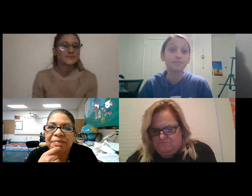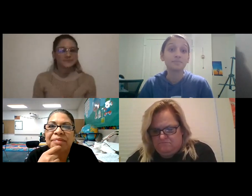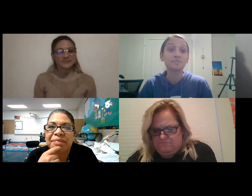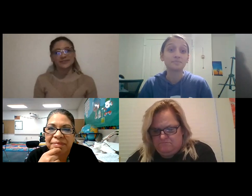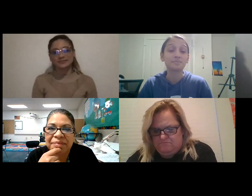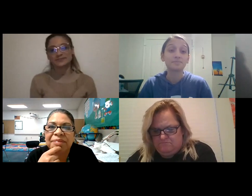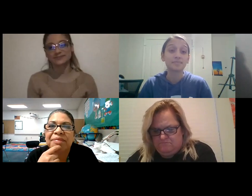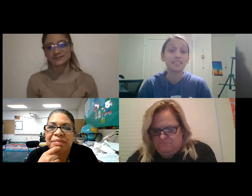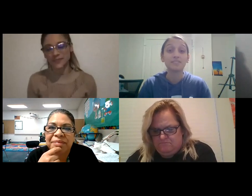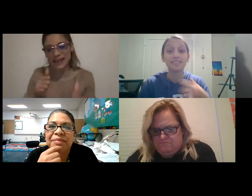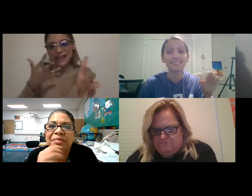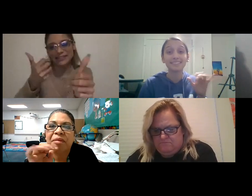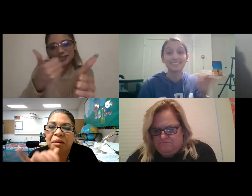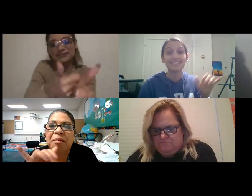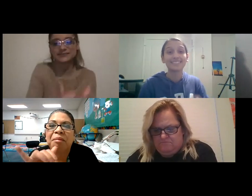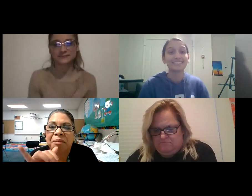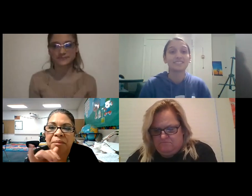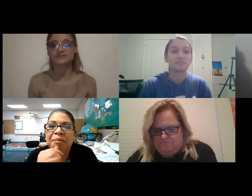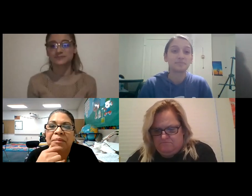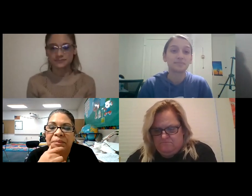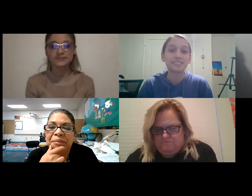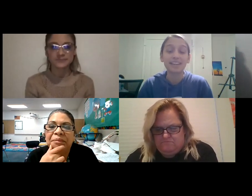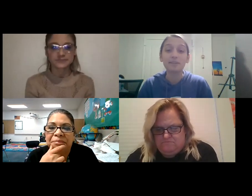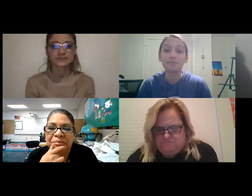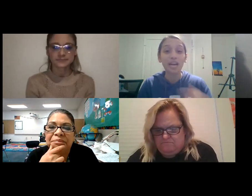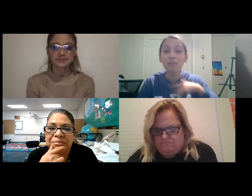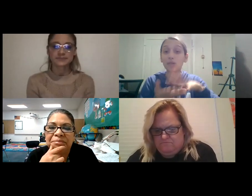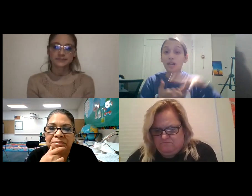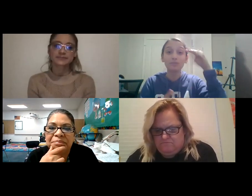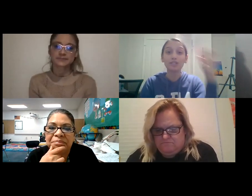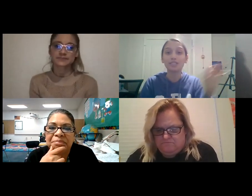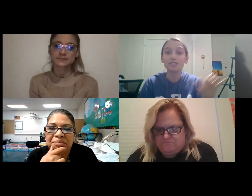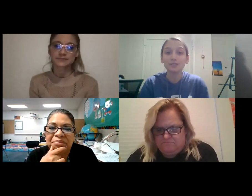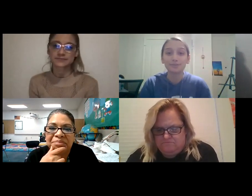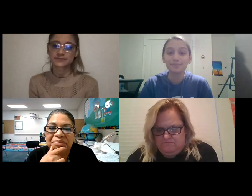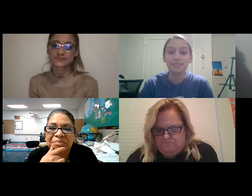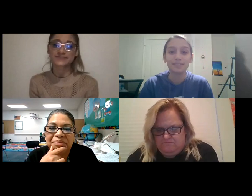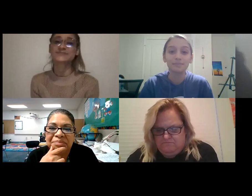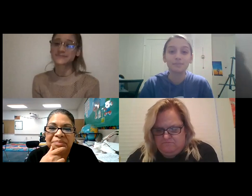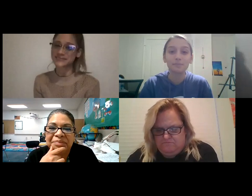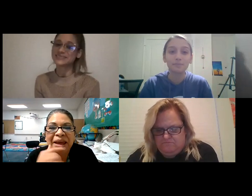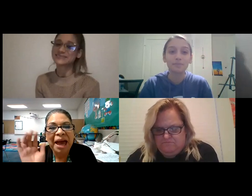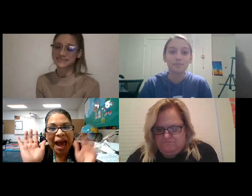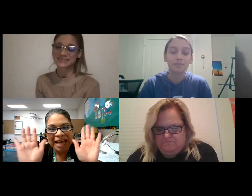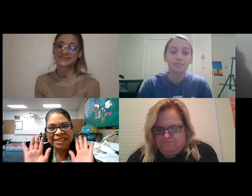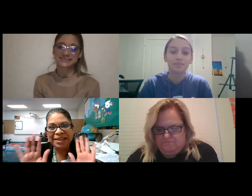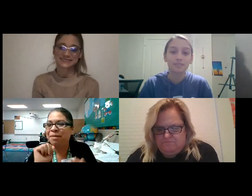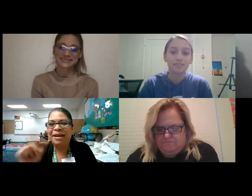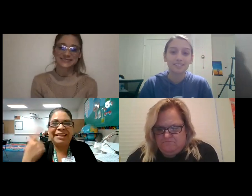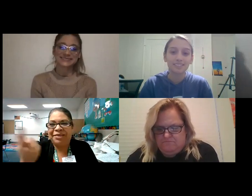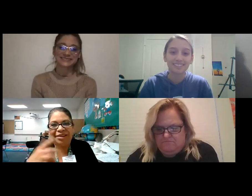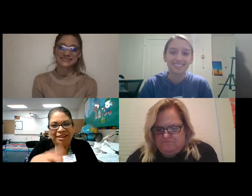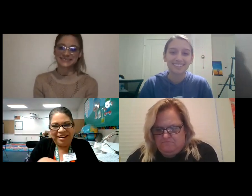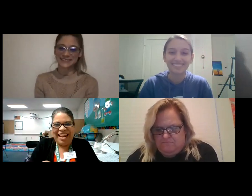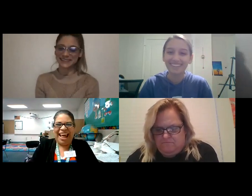Yeah. I'm learning, and I'm just kind of accepting and rolling with them. Same. Just to catch up. I'm learning too. Yeah. awesome. I'm